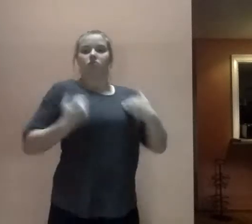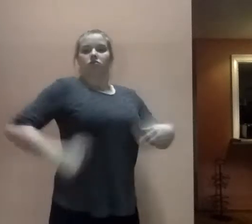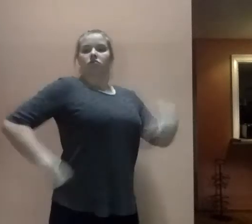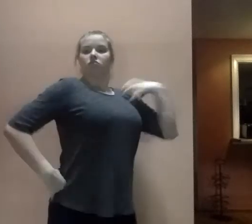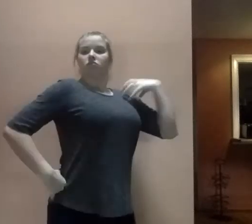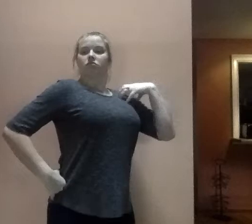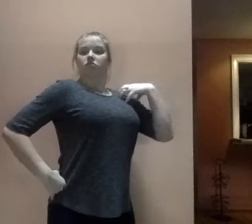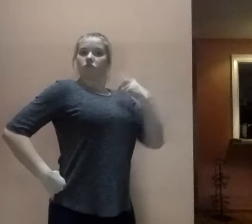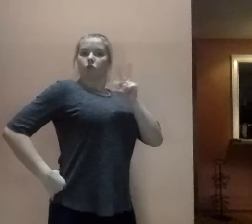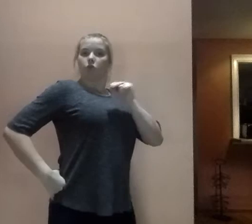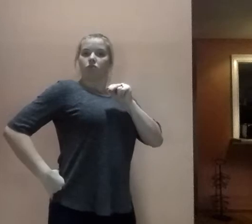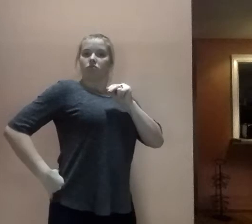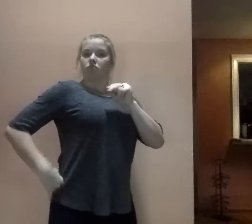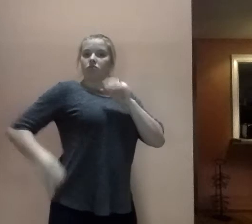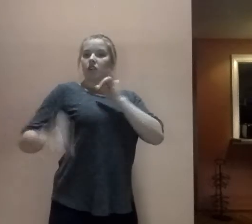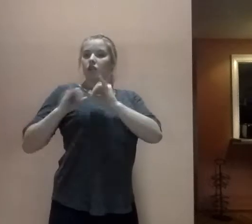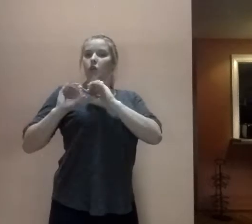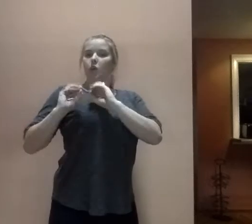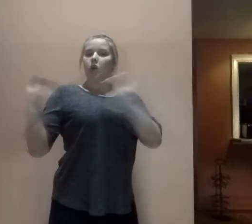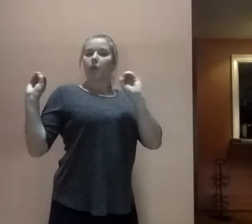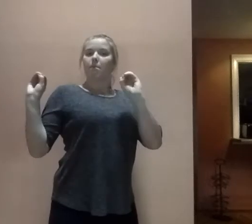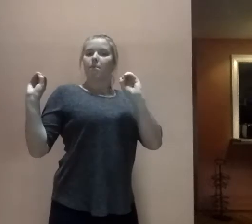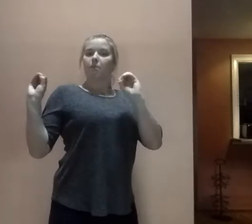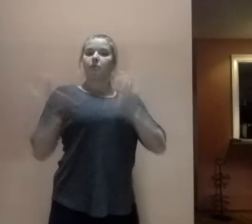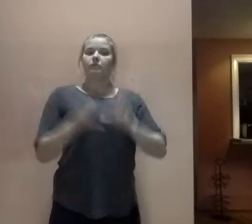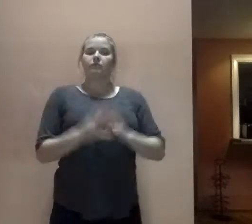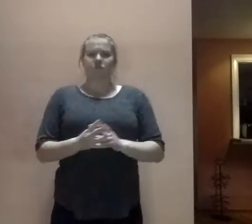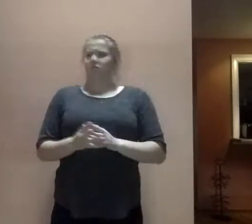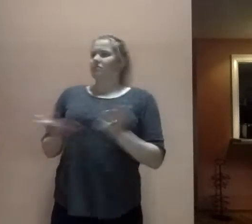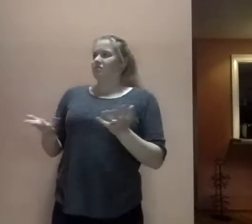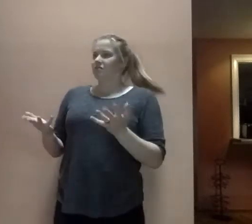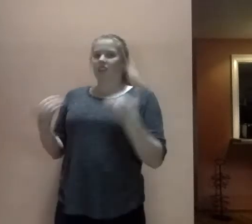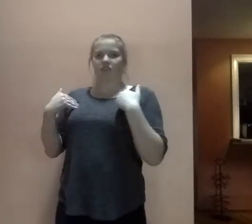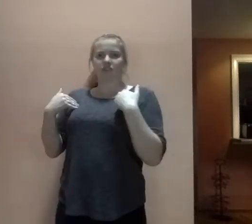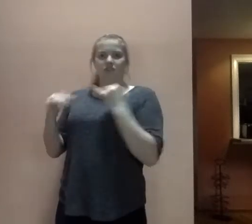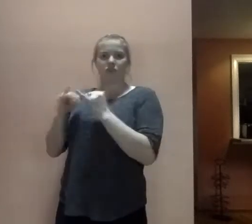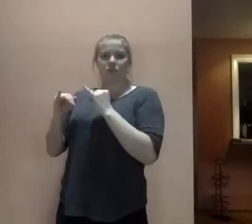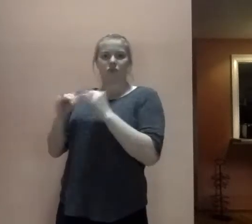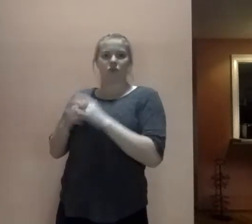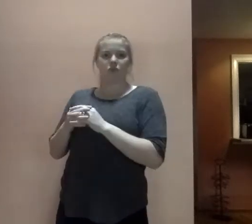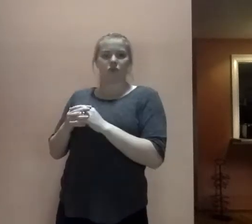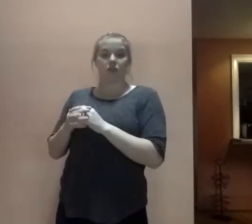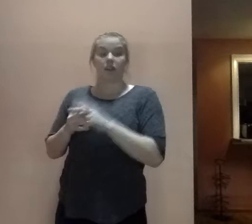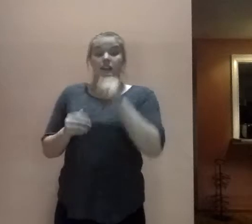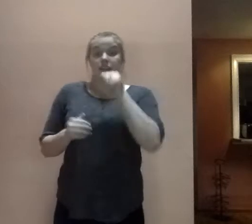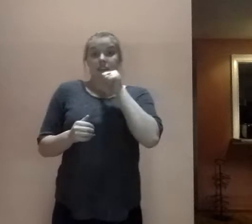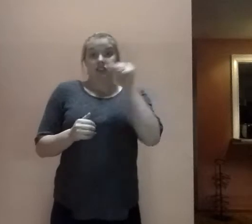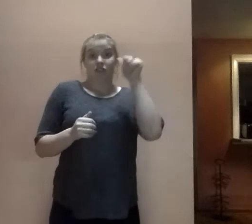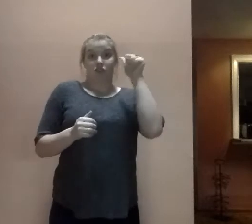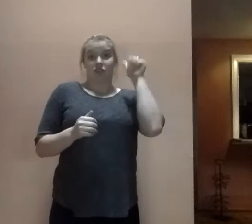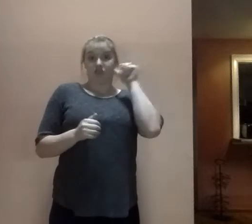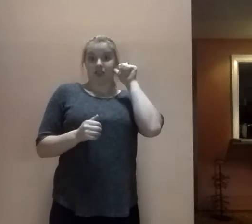scheduled. So I went into my phone, and it turns out last night, after I told her that the interview is going to be about the correlation between diet and